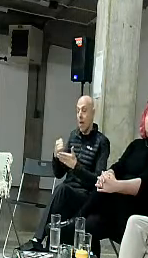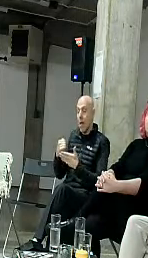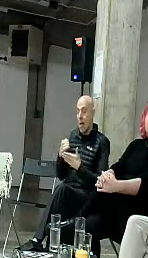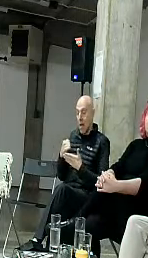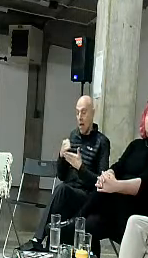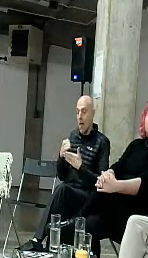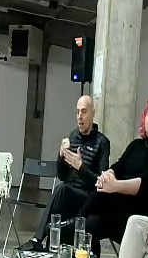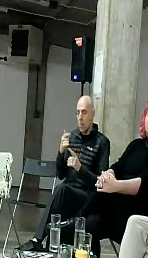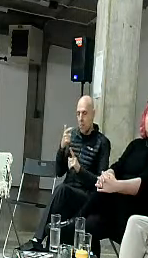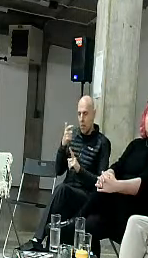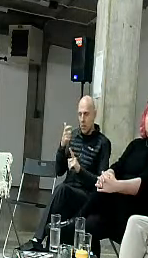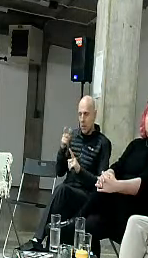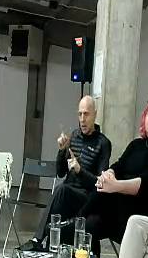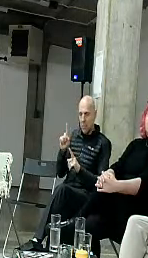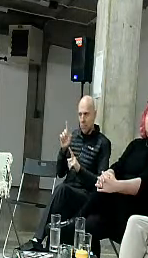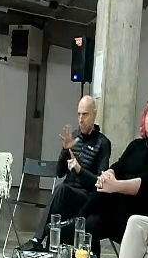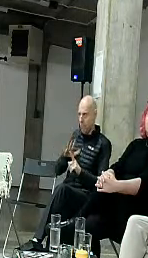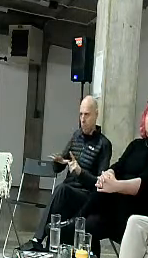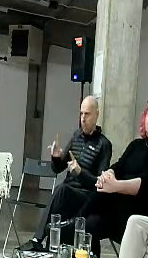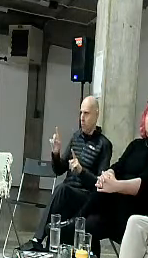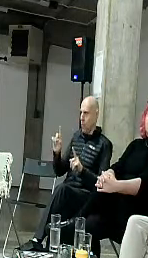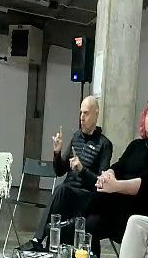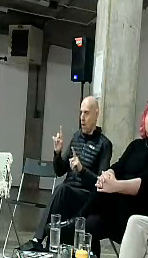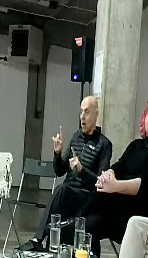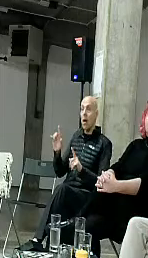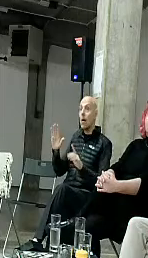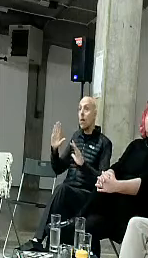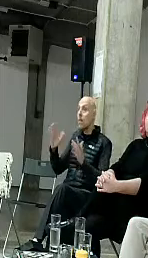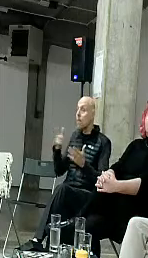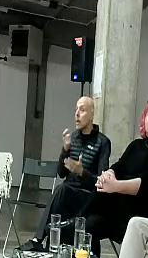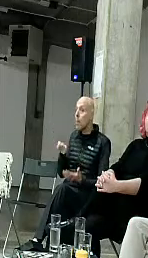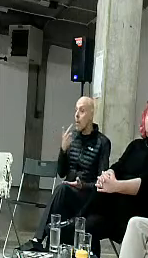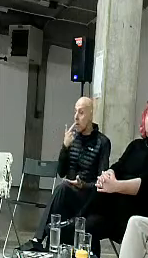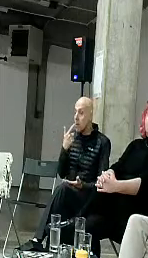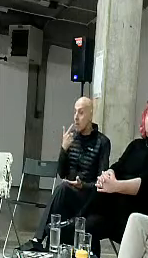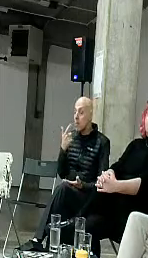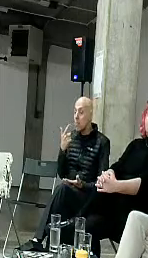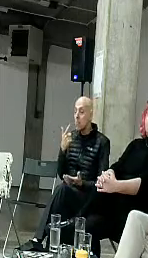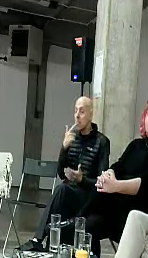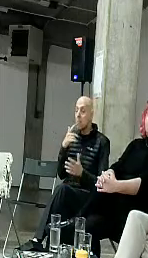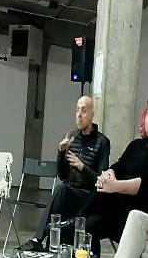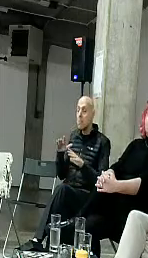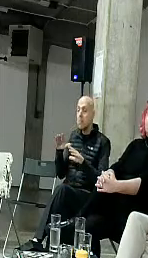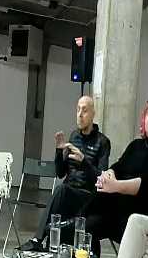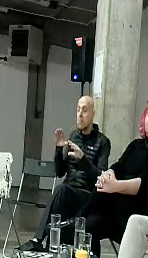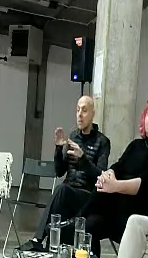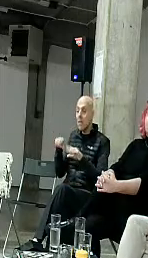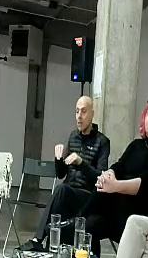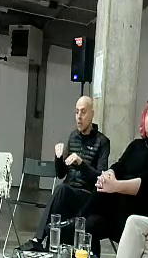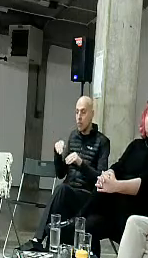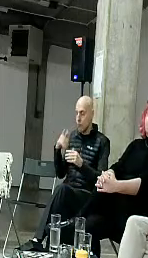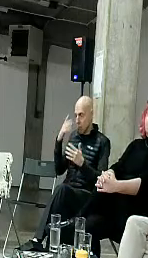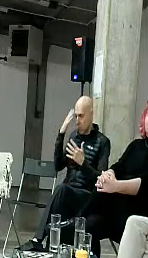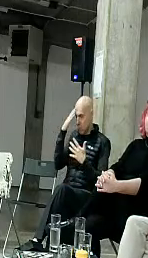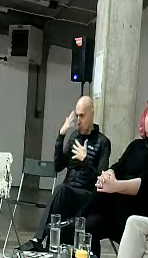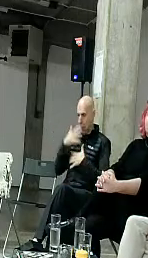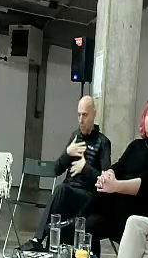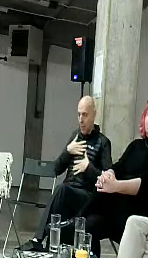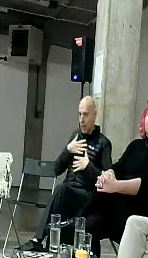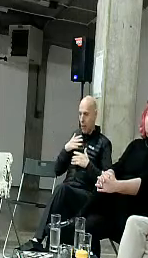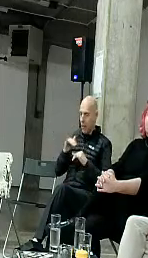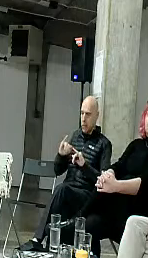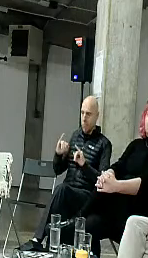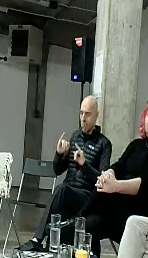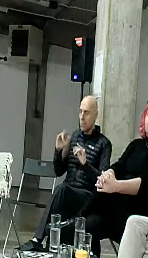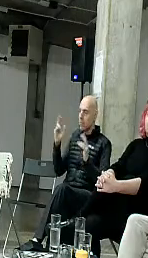to understand where he was. And he, without any medication, he came out of his mental distress and was